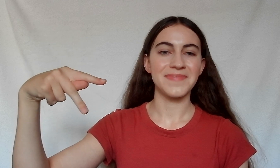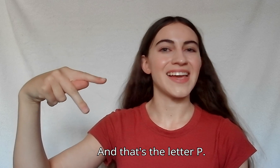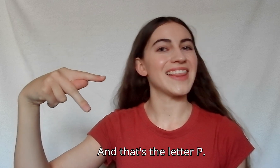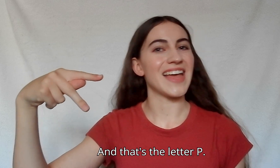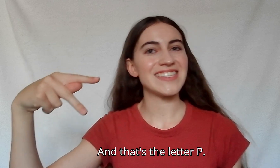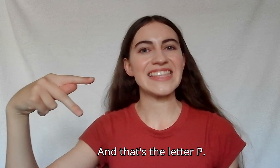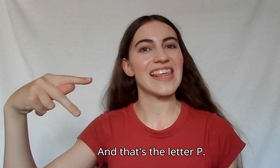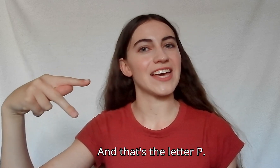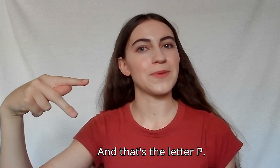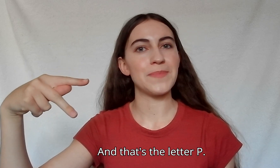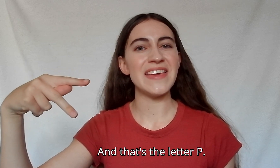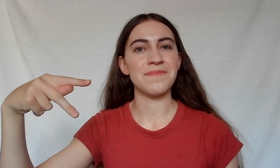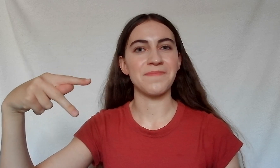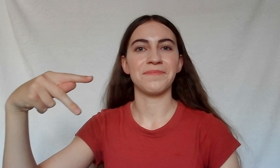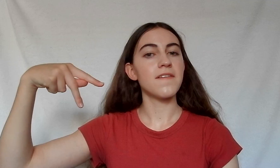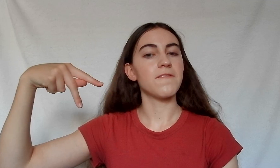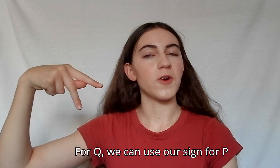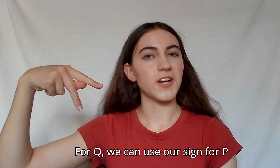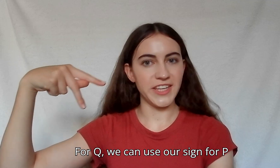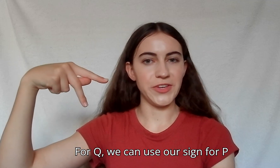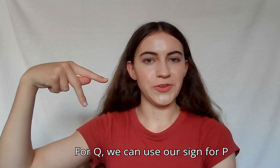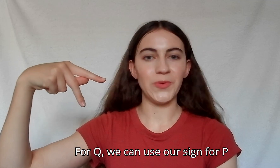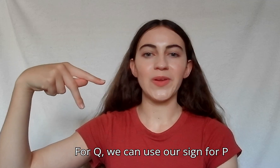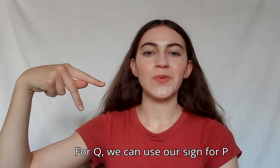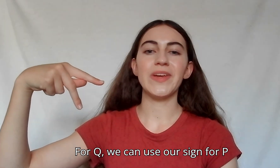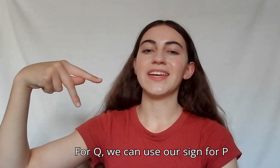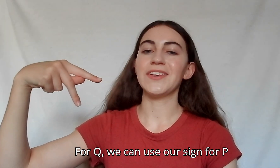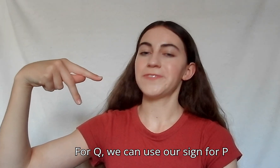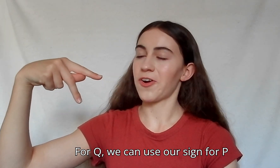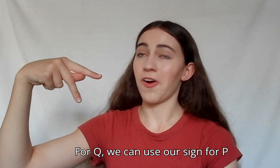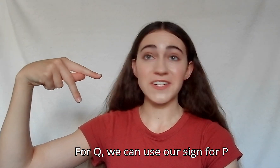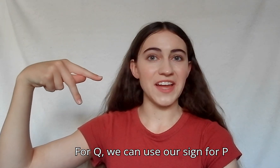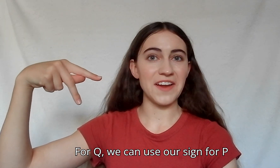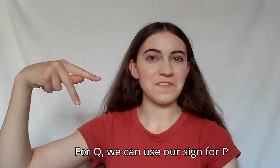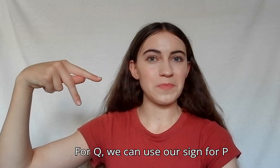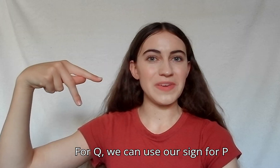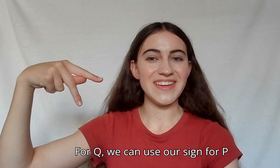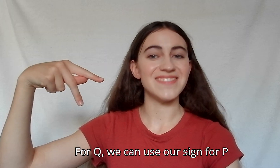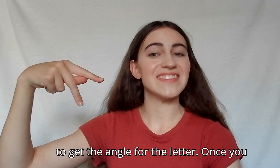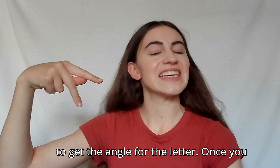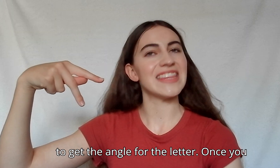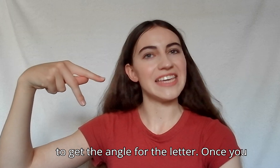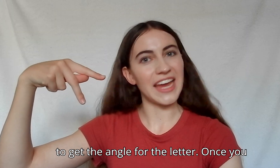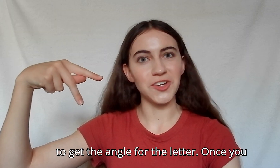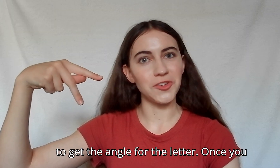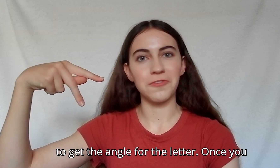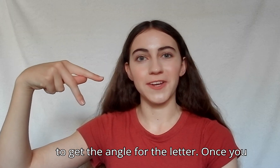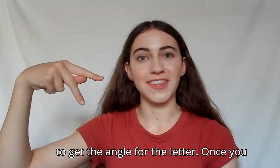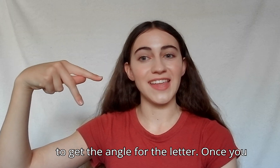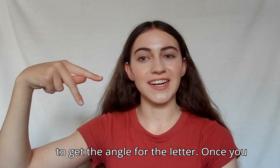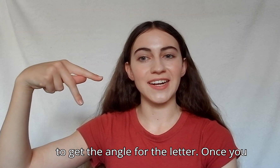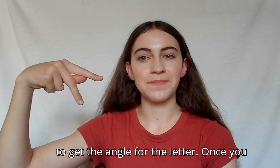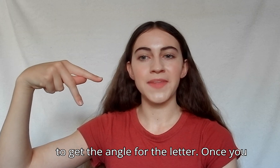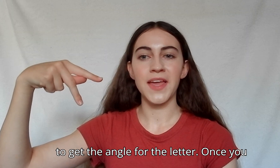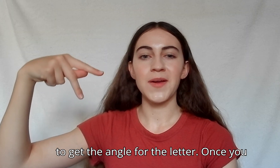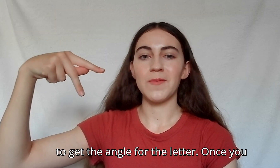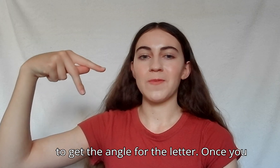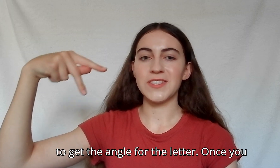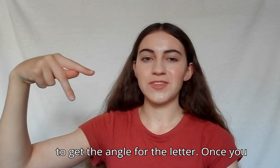And that's the letter P. For Q, we can use our sign for P to get the angle for the letter. Once you